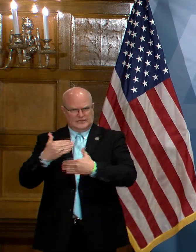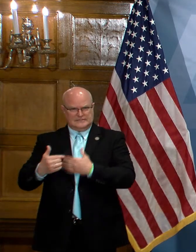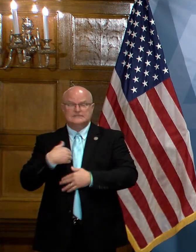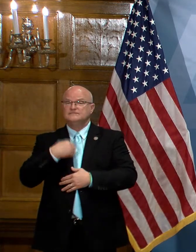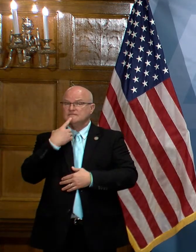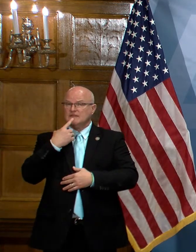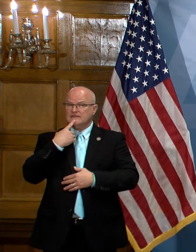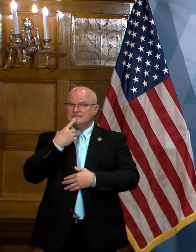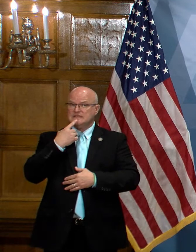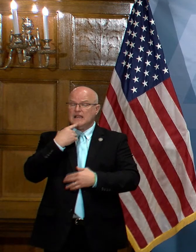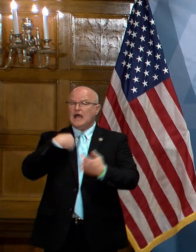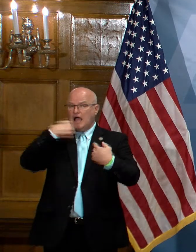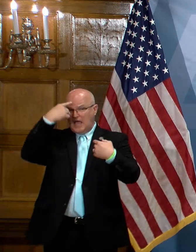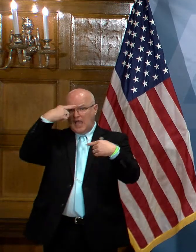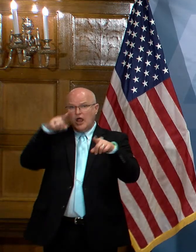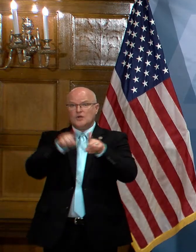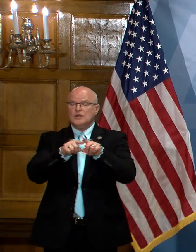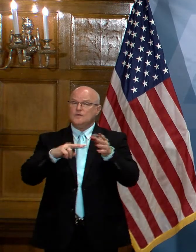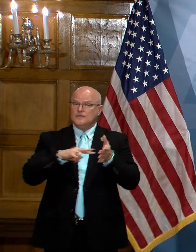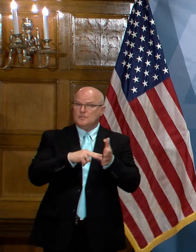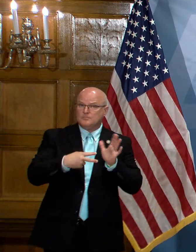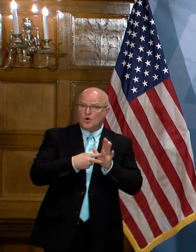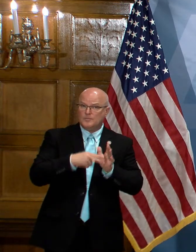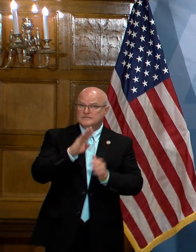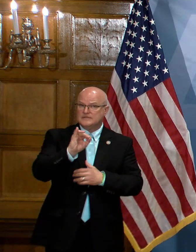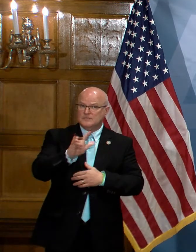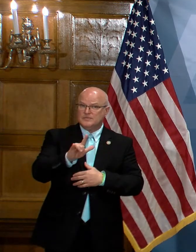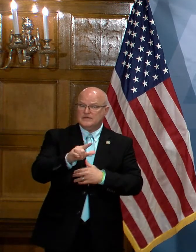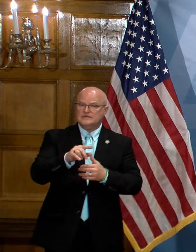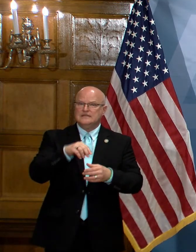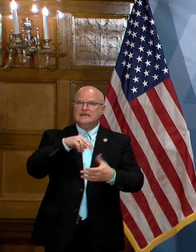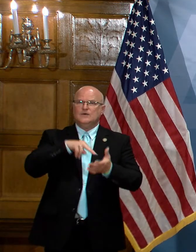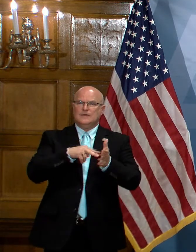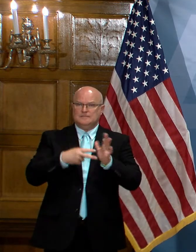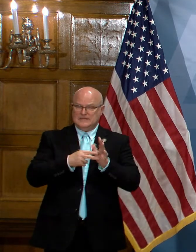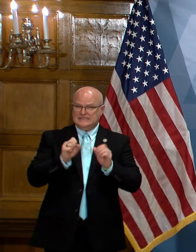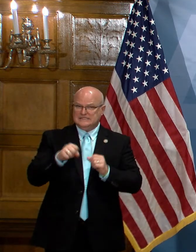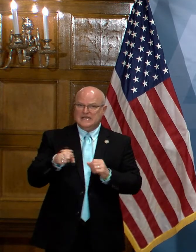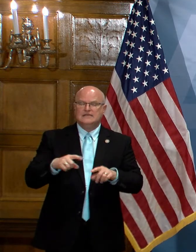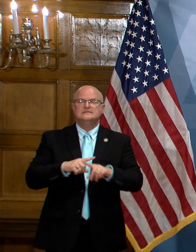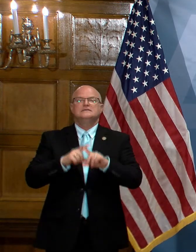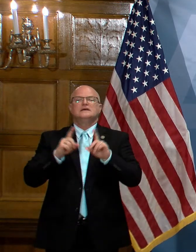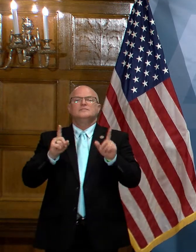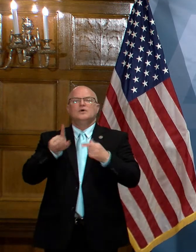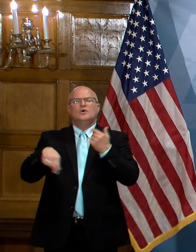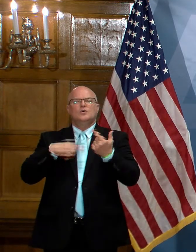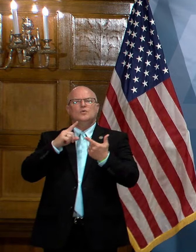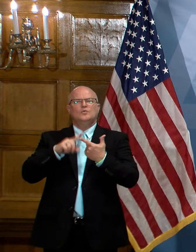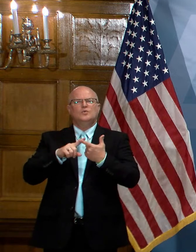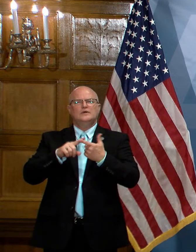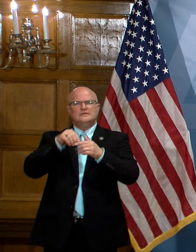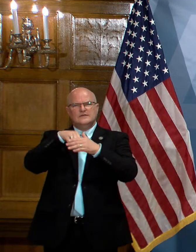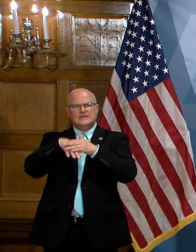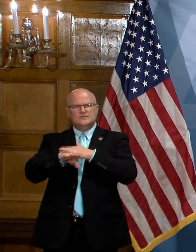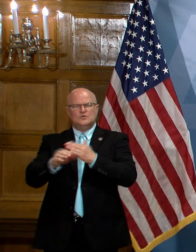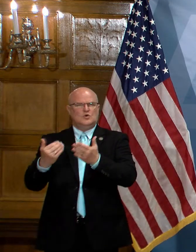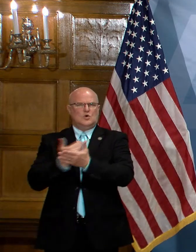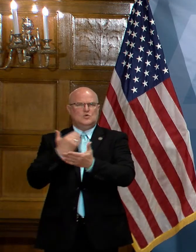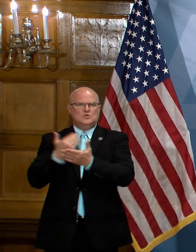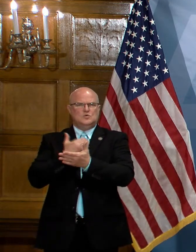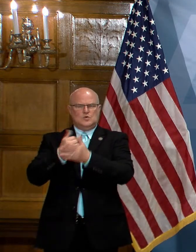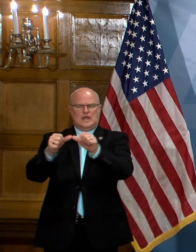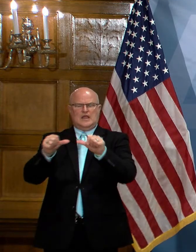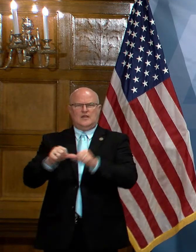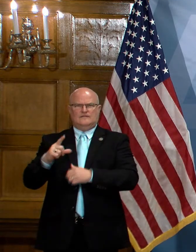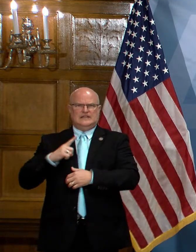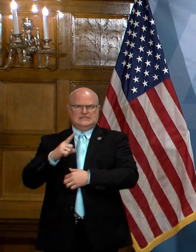said, I agree with the purpose of the bill and the intent of it, but whenever you're entering into a new